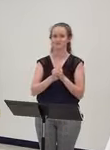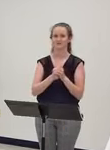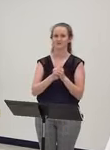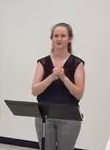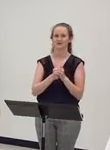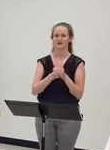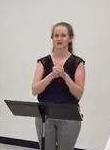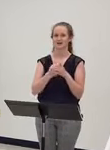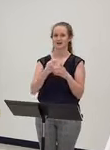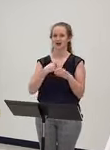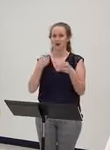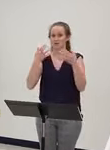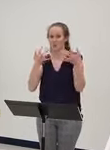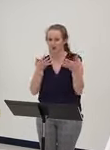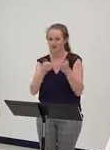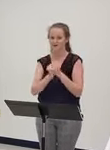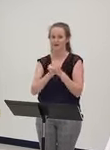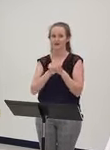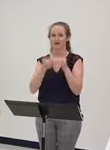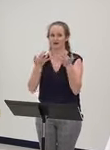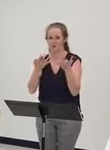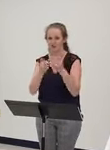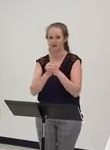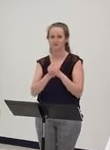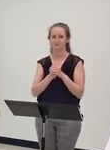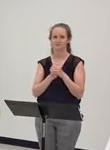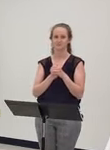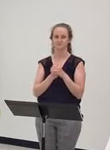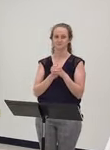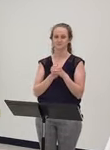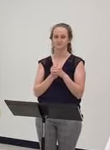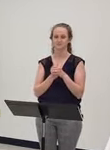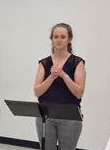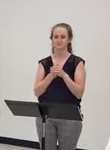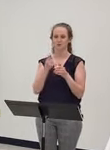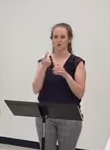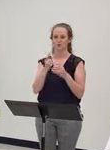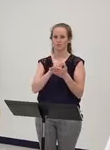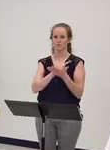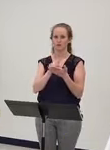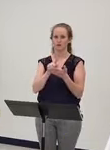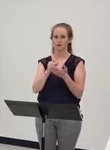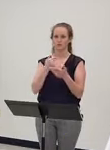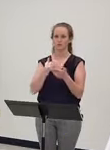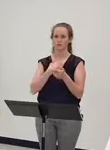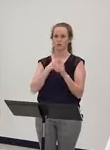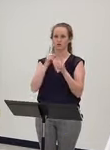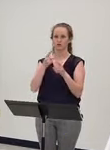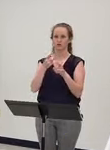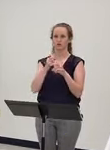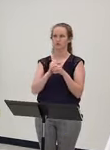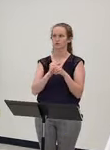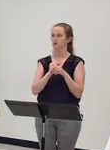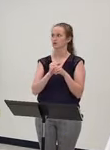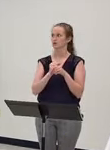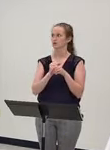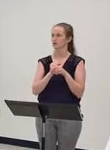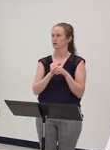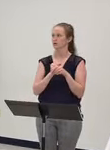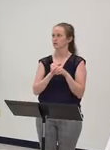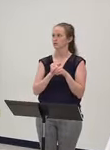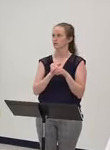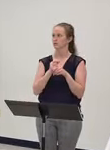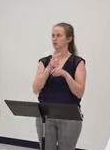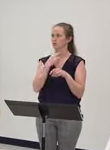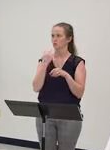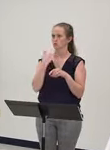would just wait for the takeout. And one we went to a fair often time,